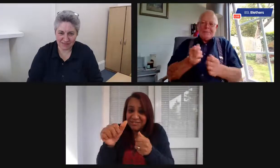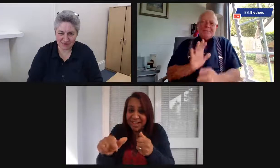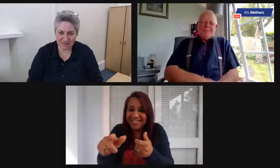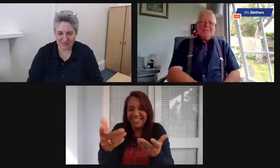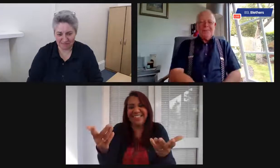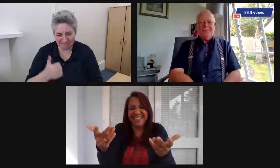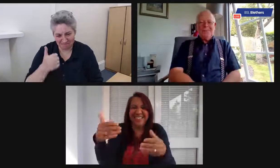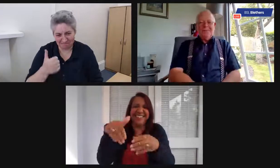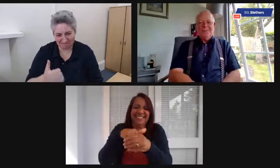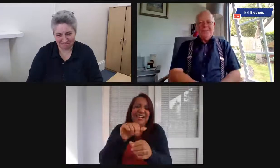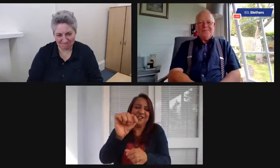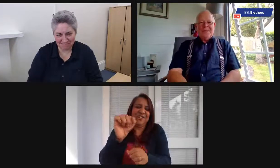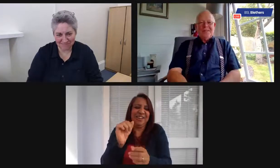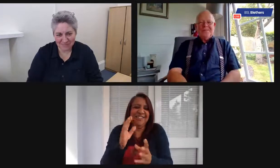Dave, so you've got I do the admin. responsibility. Yeah.